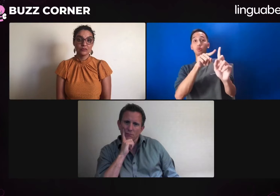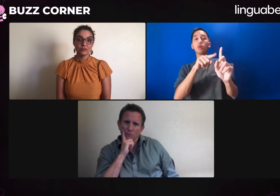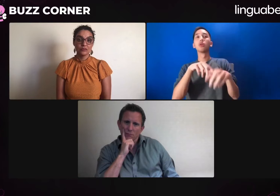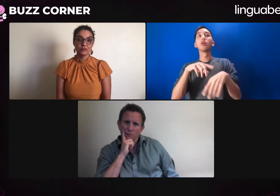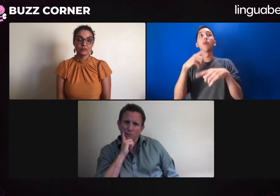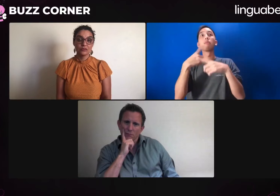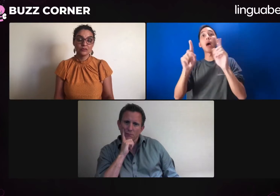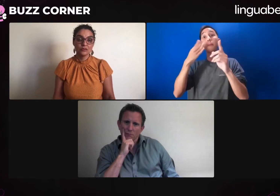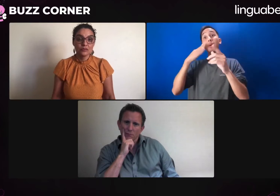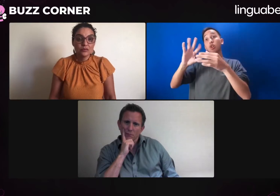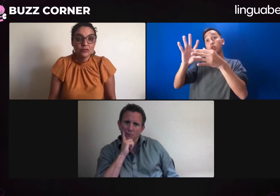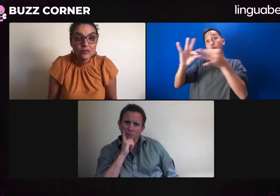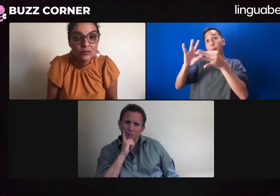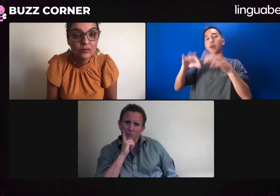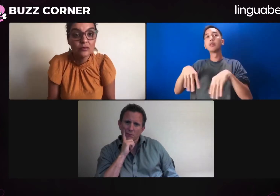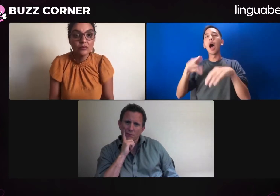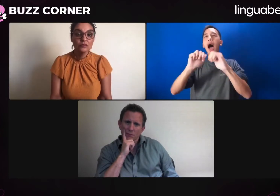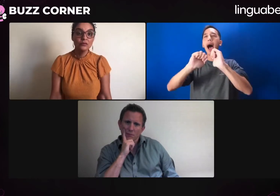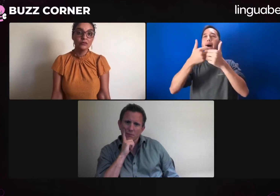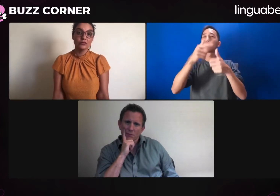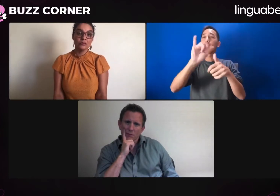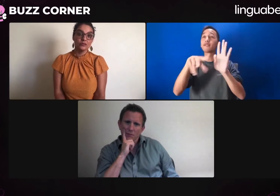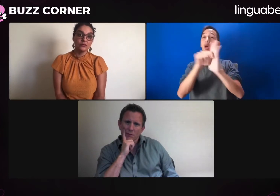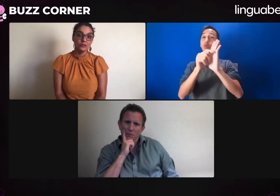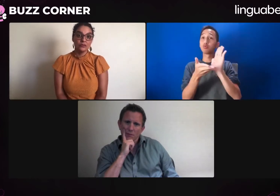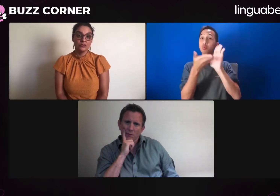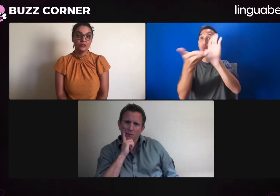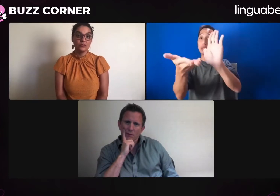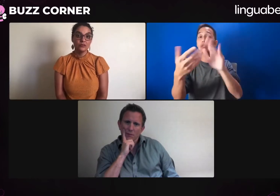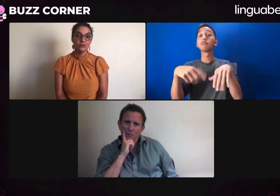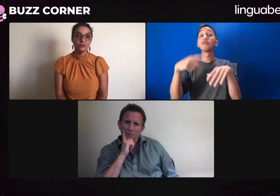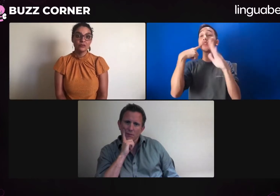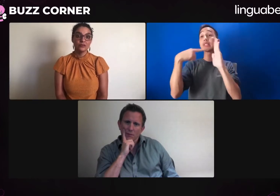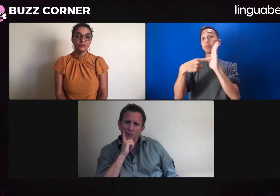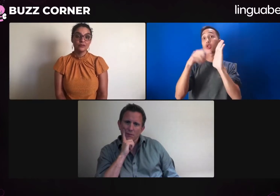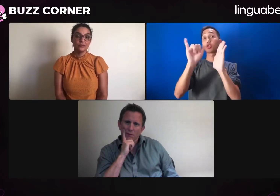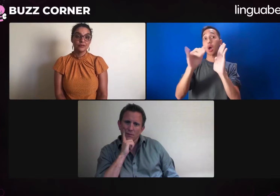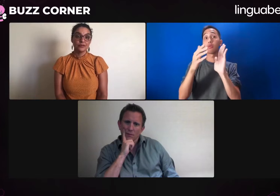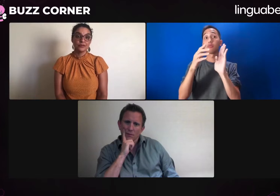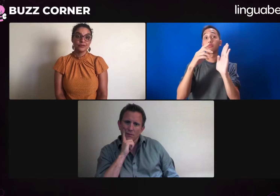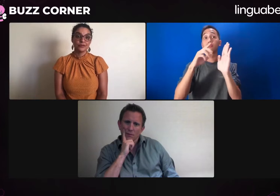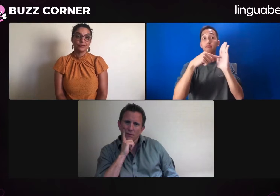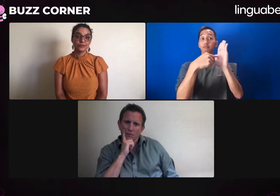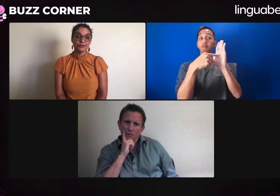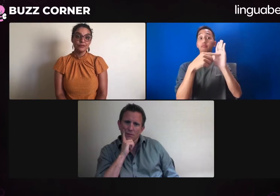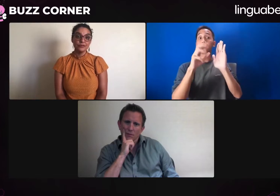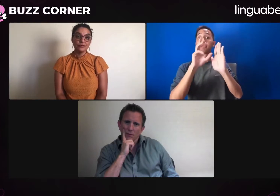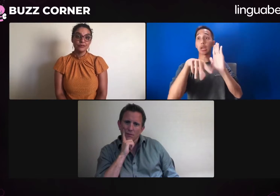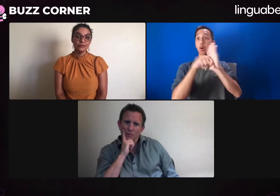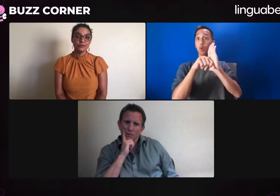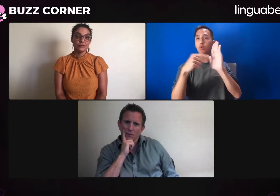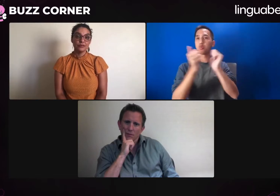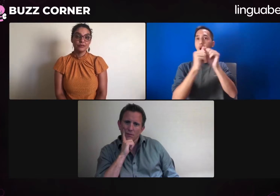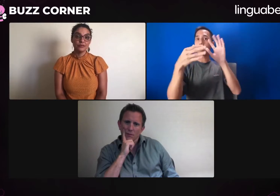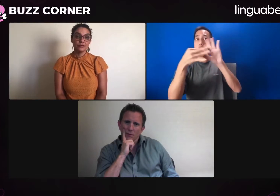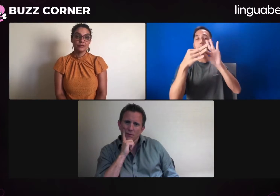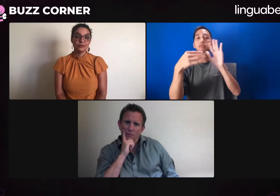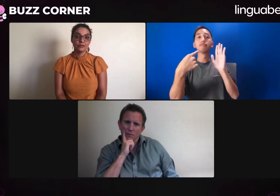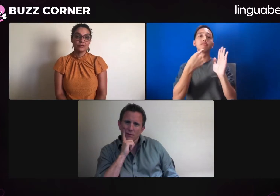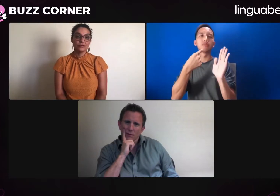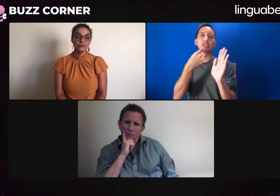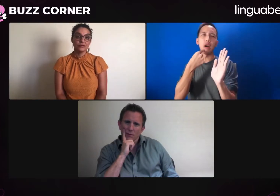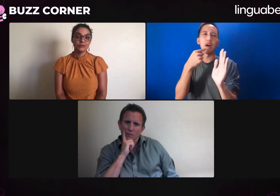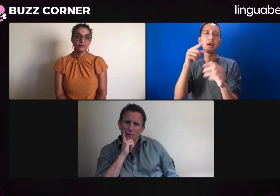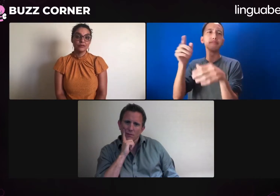I wasn't having a problem with this because of the video, but because of the comments and how the video was presented. For example,